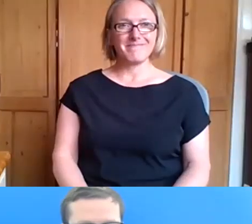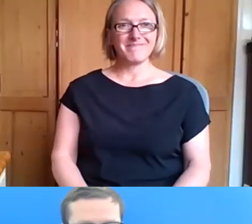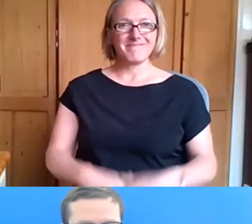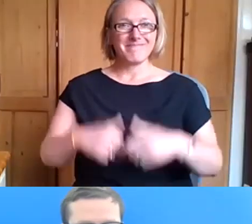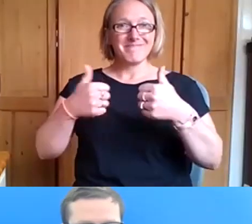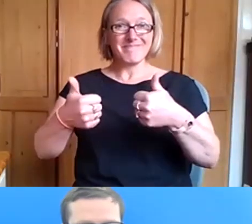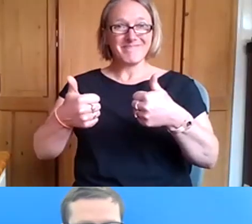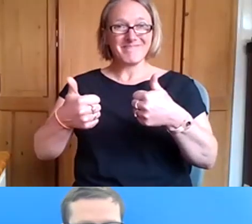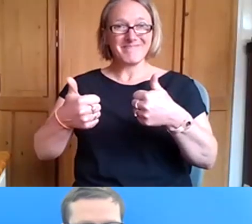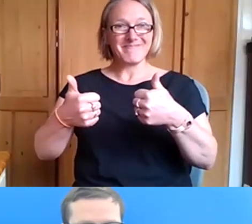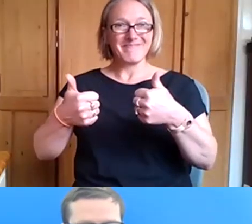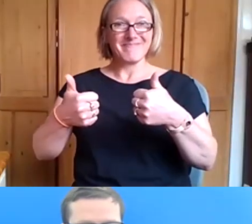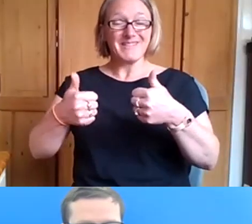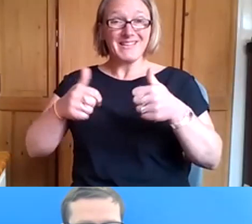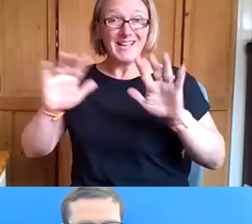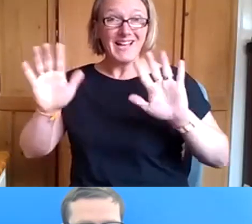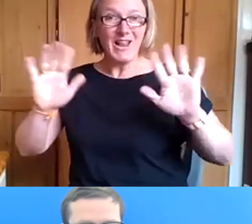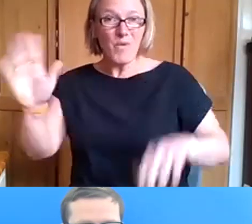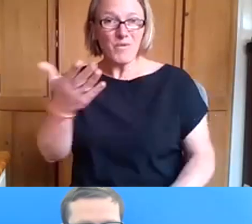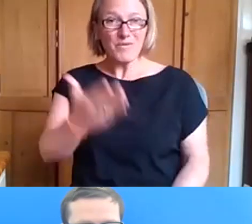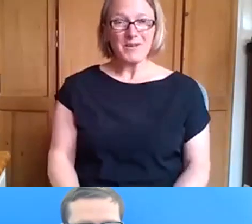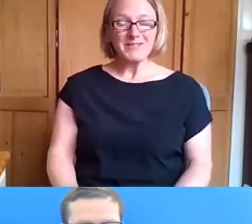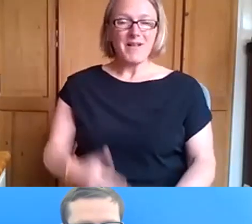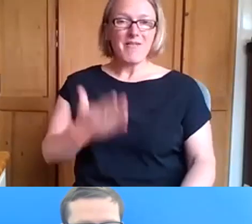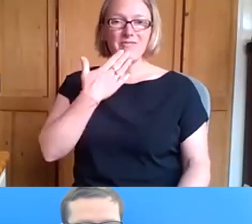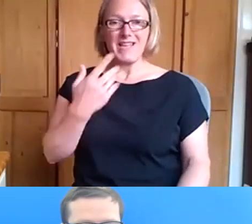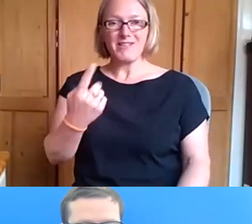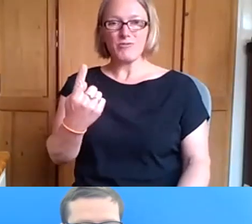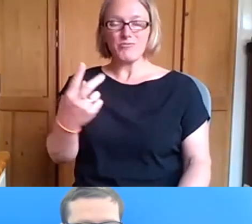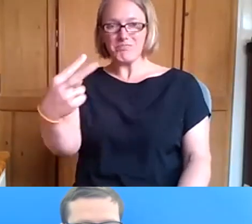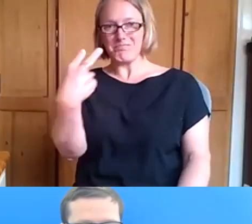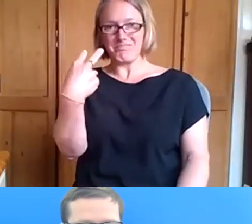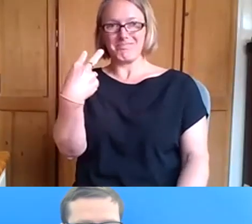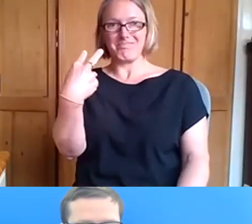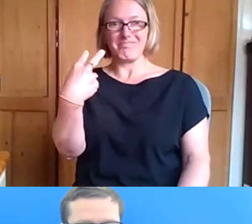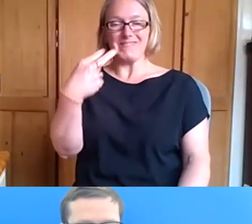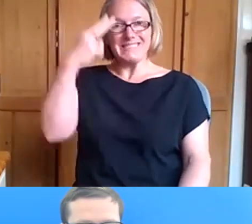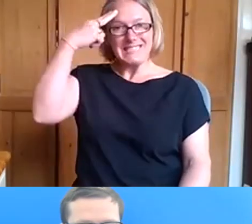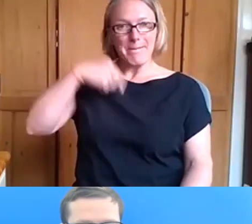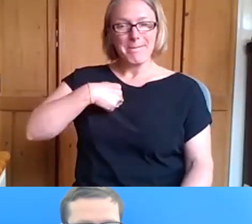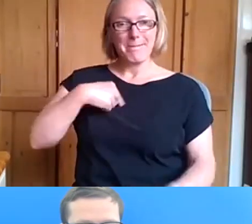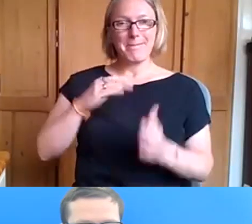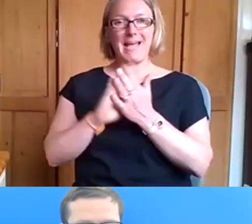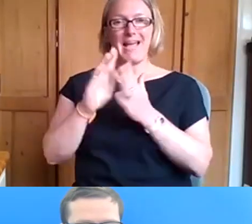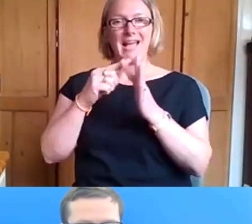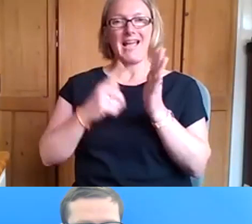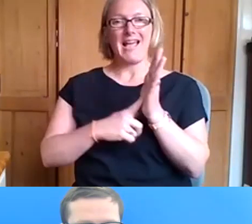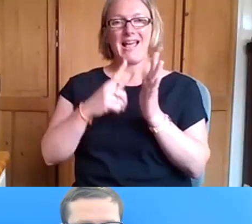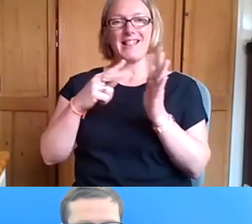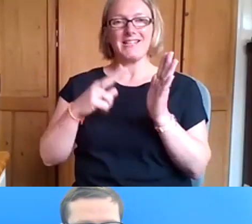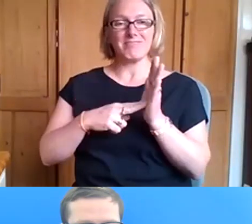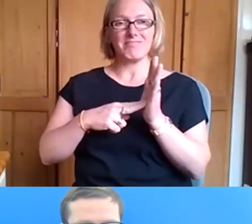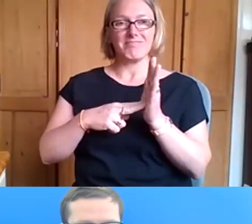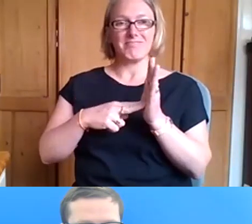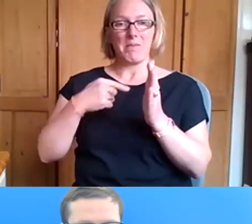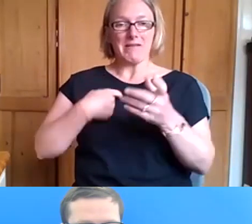Okay, so hi everybody. Thank you very much for watching. My name is Helen and I run